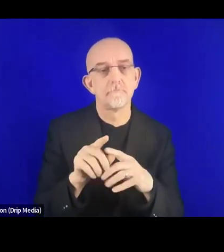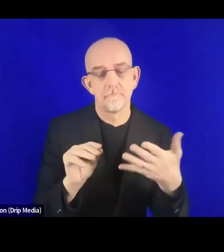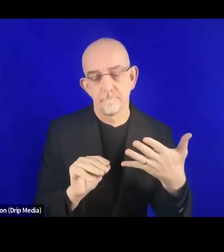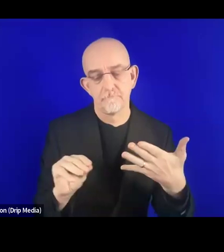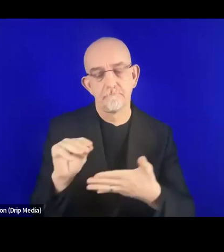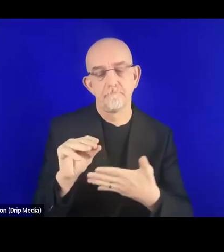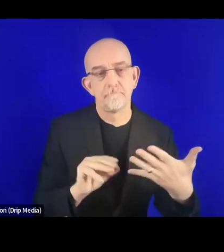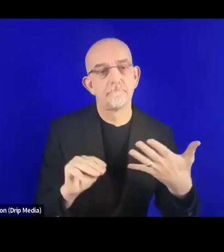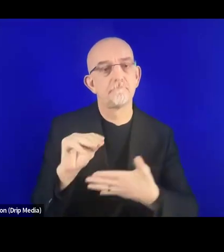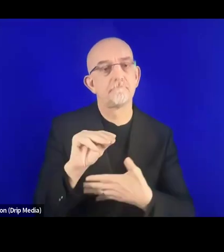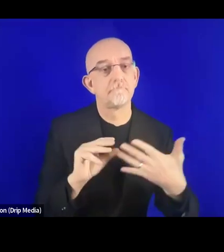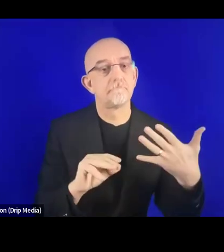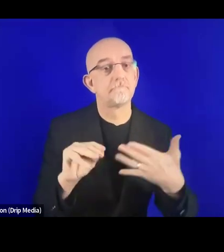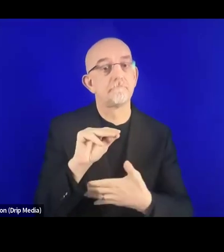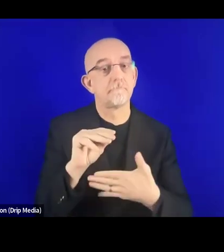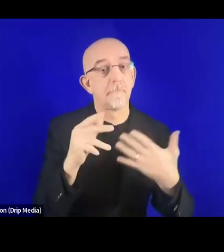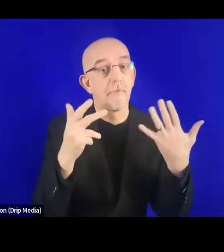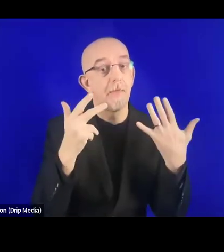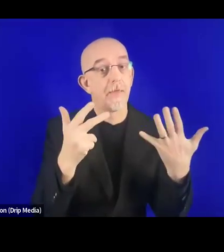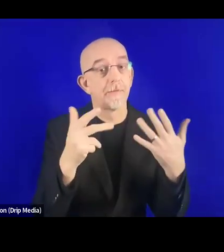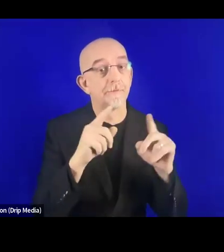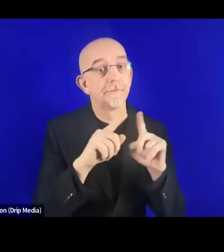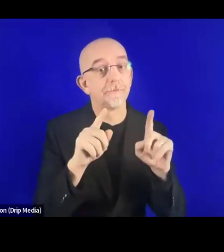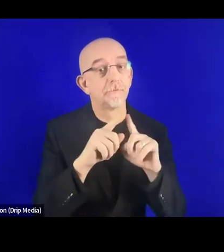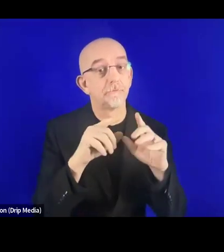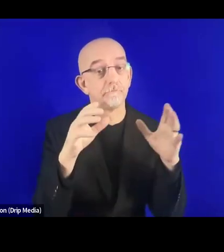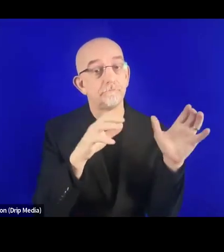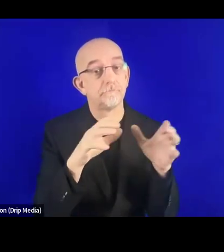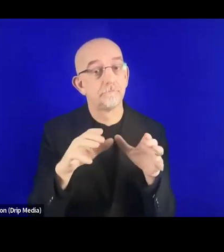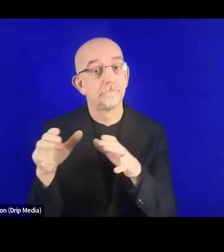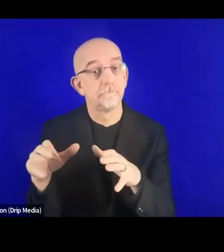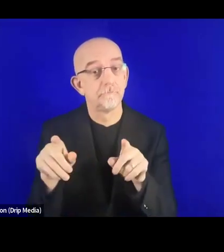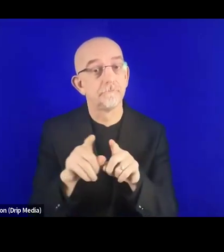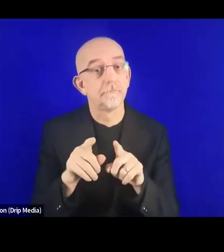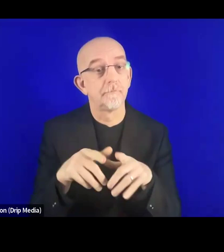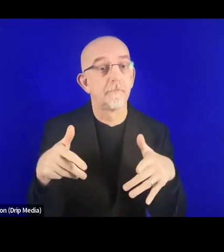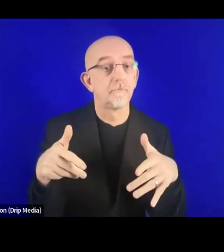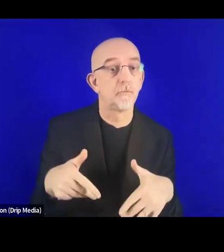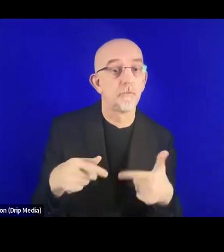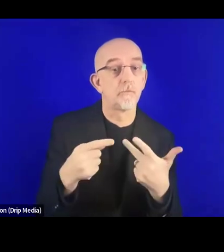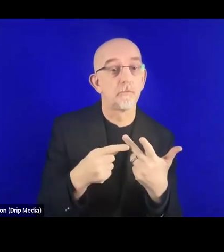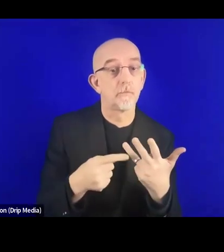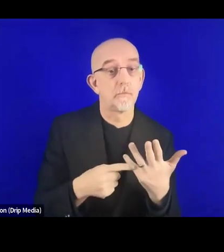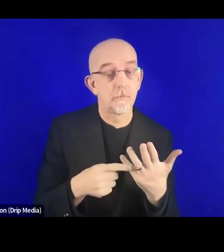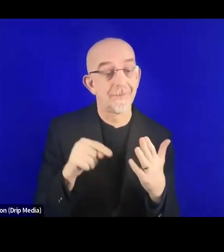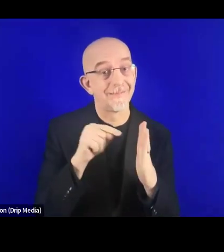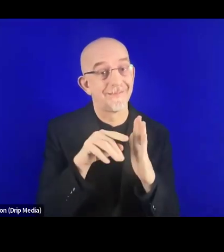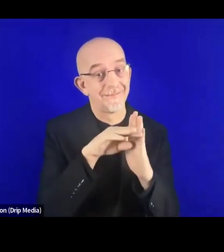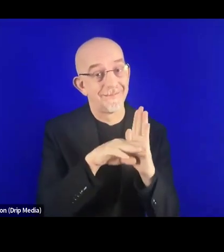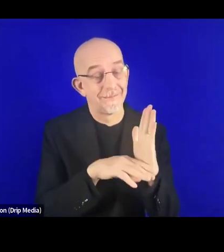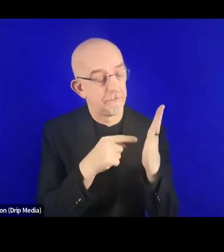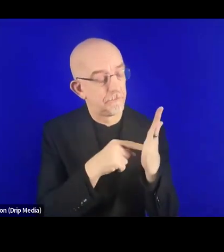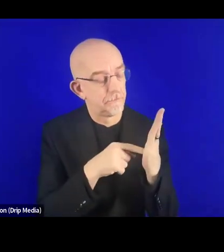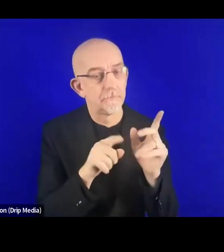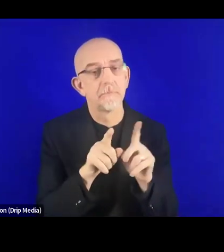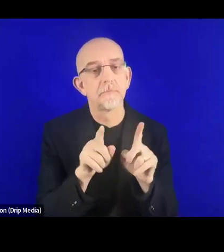households. We also have lower caste populations in India, which we consider vulnerable. We have women-headed households, also persons